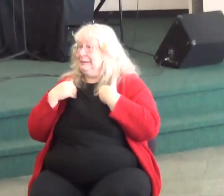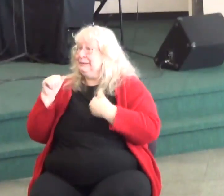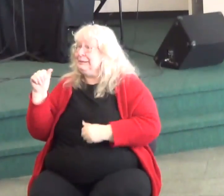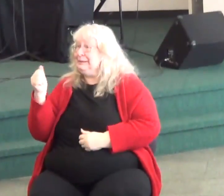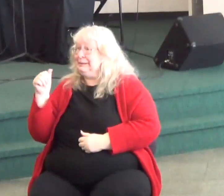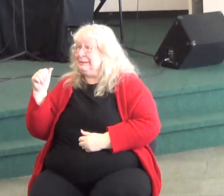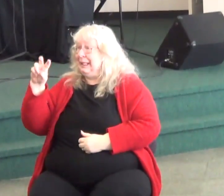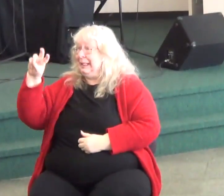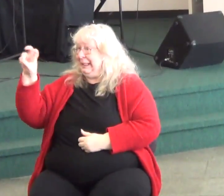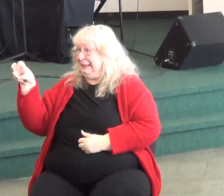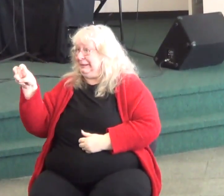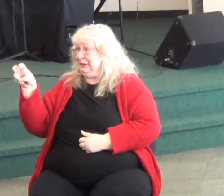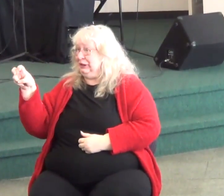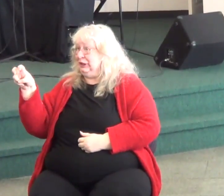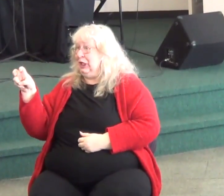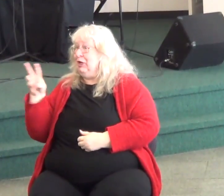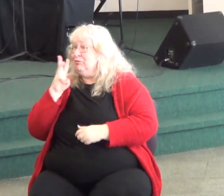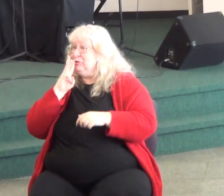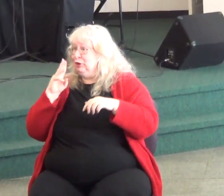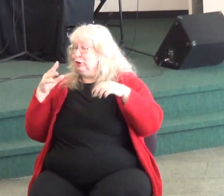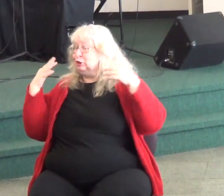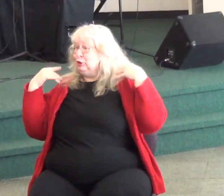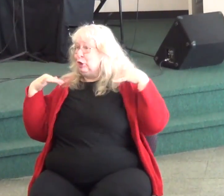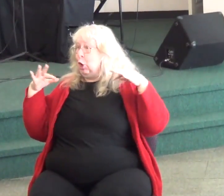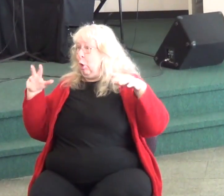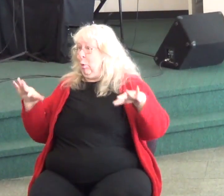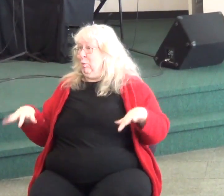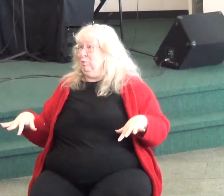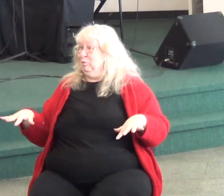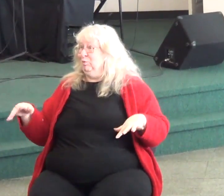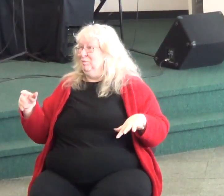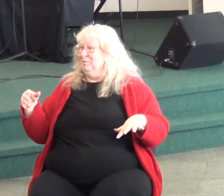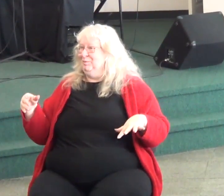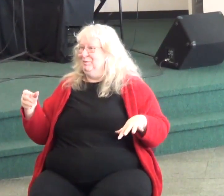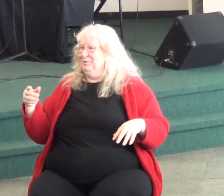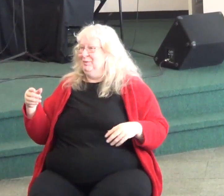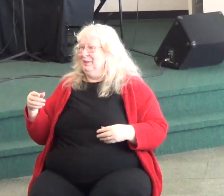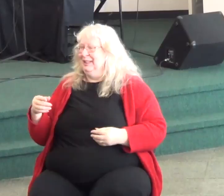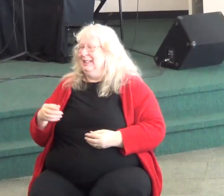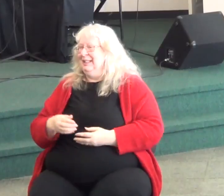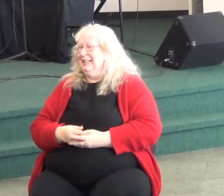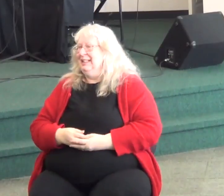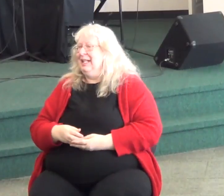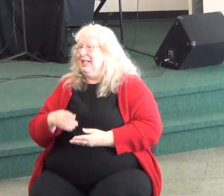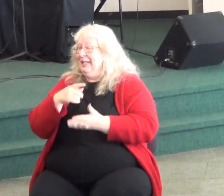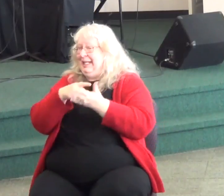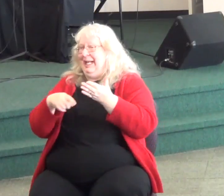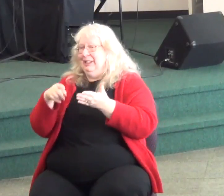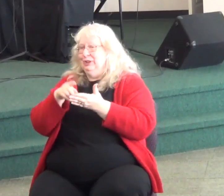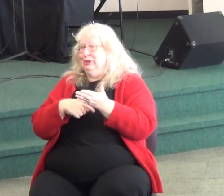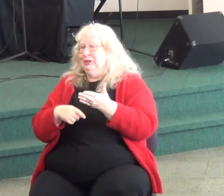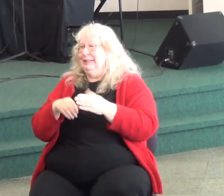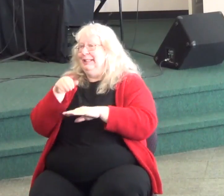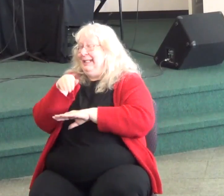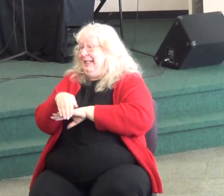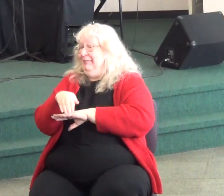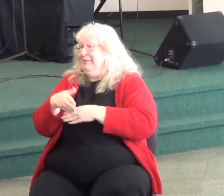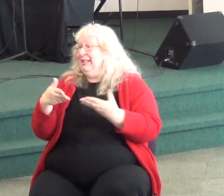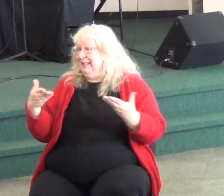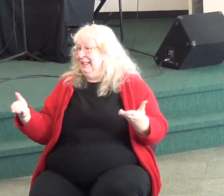worship. But they ended up canceling the evening, I think, and let some of them come home earlier.